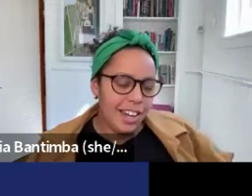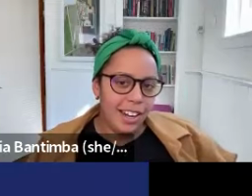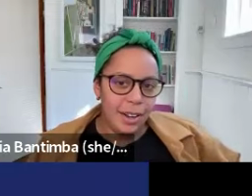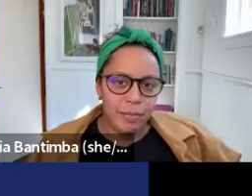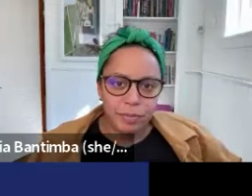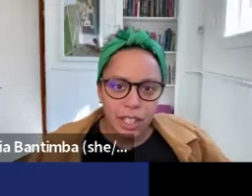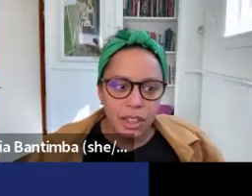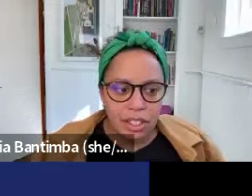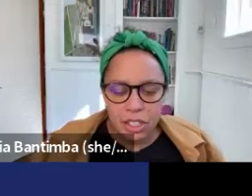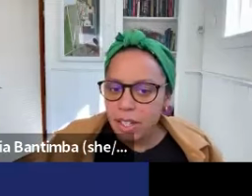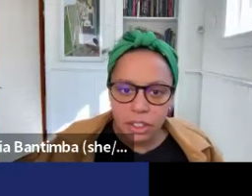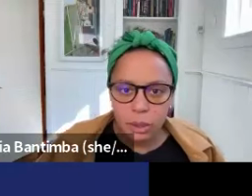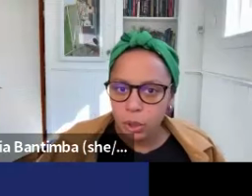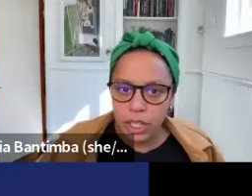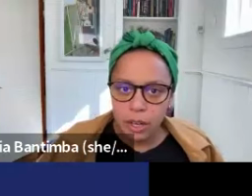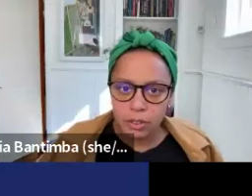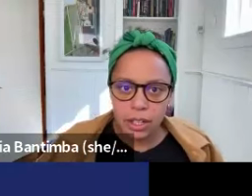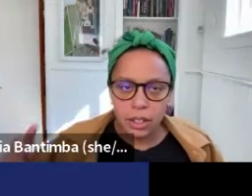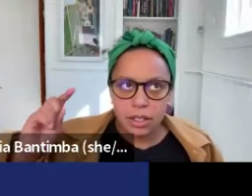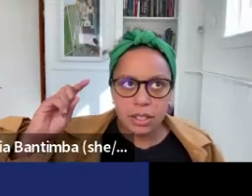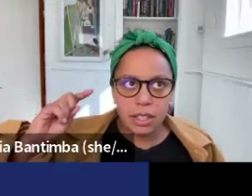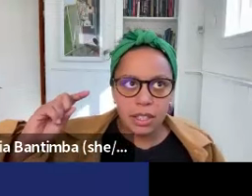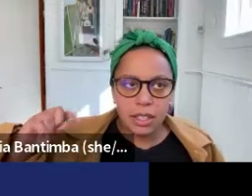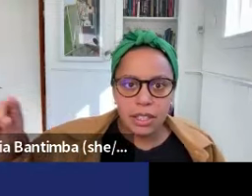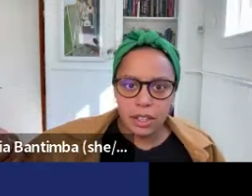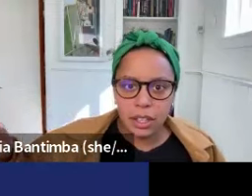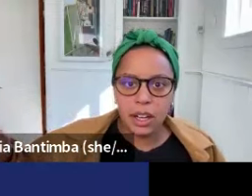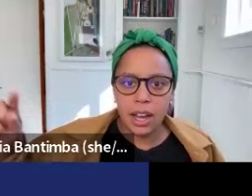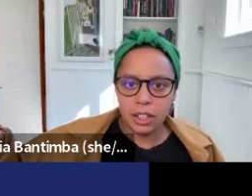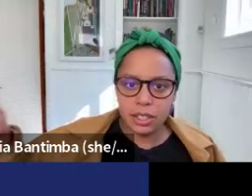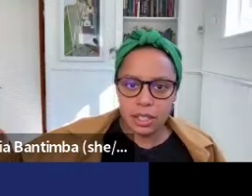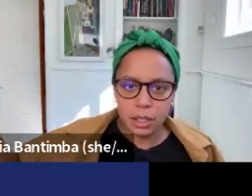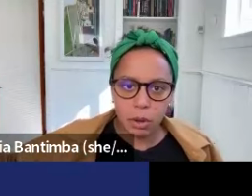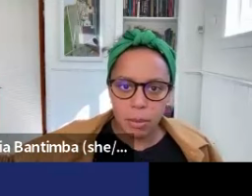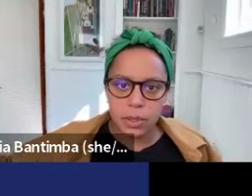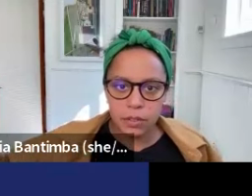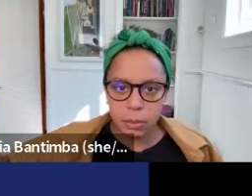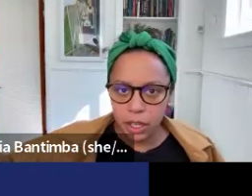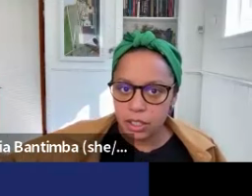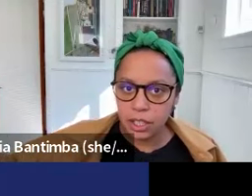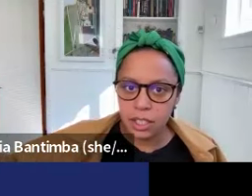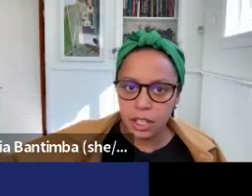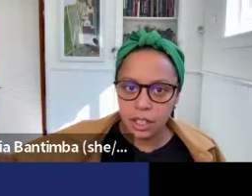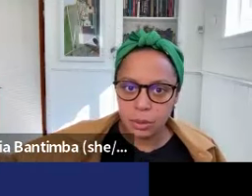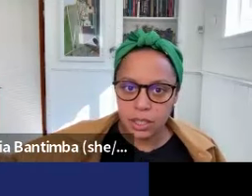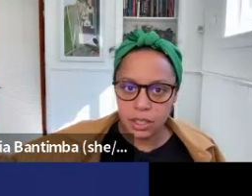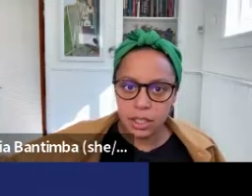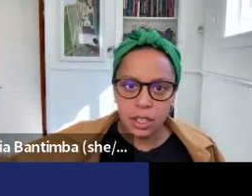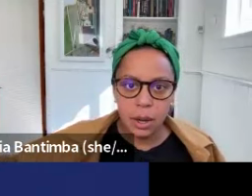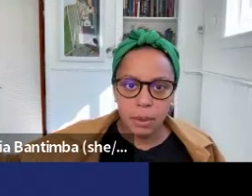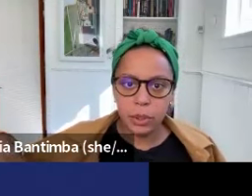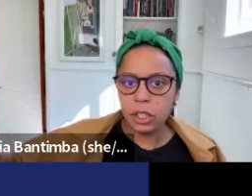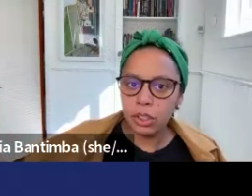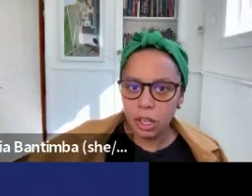Thanks. That's just another good point about, right? It's easy to think I could see these problems if the parents had done